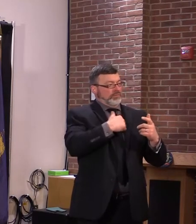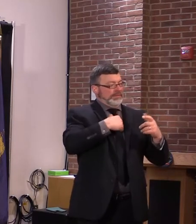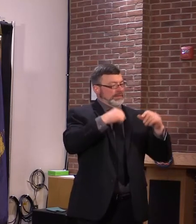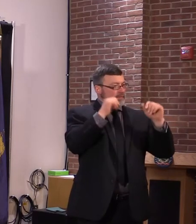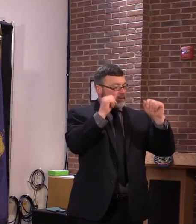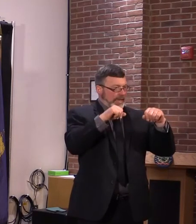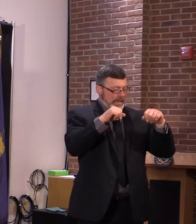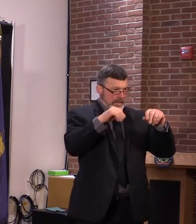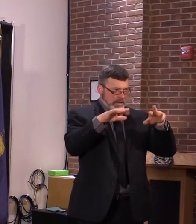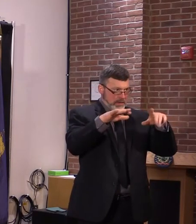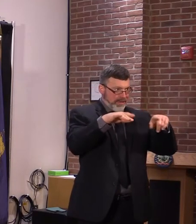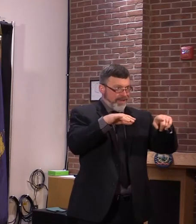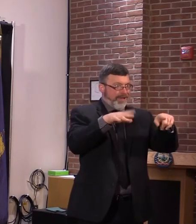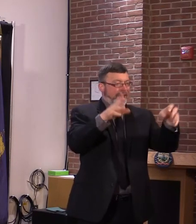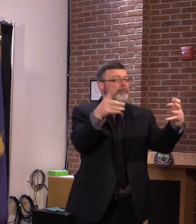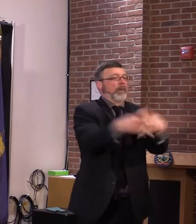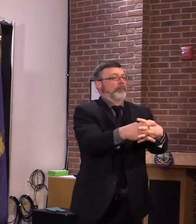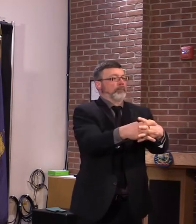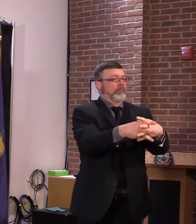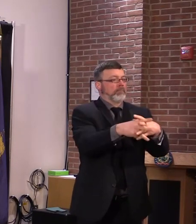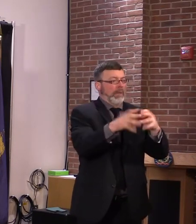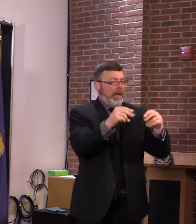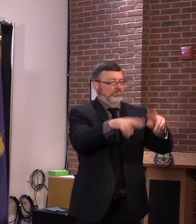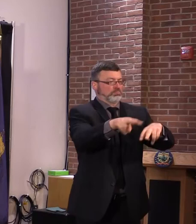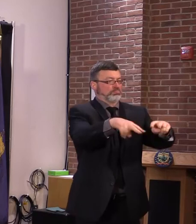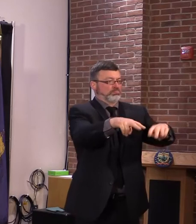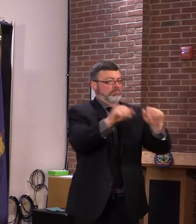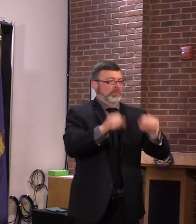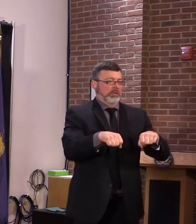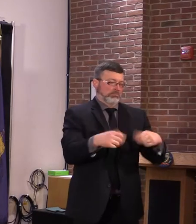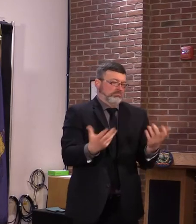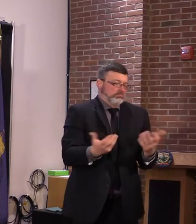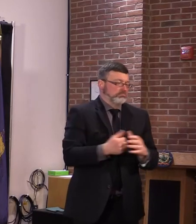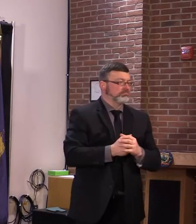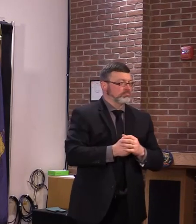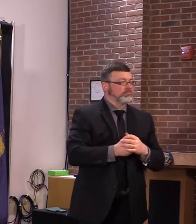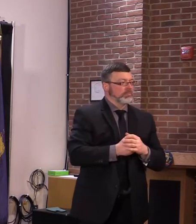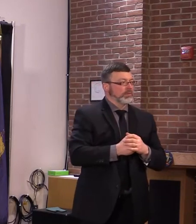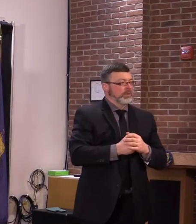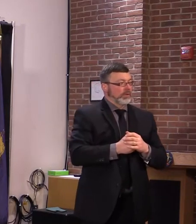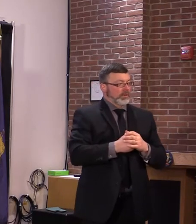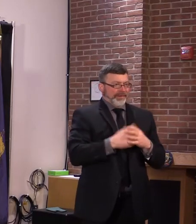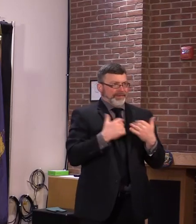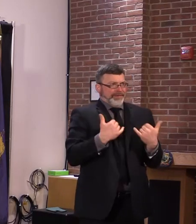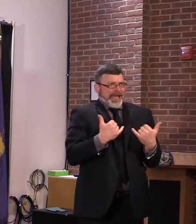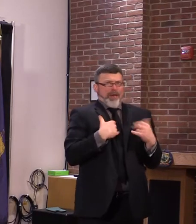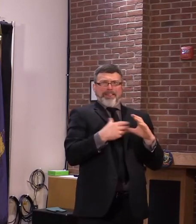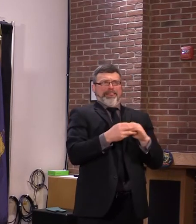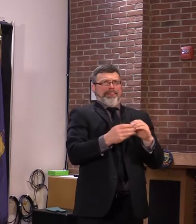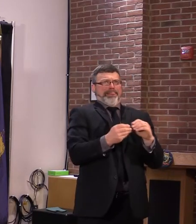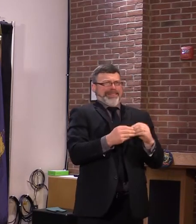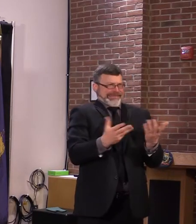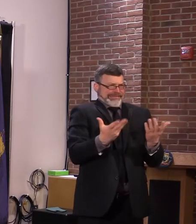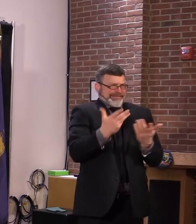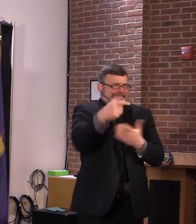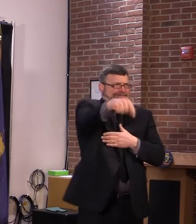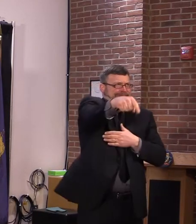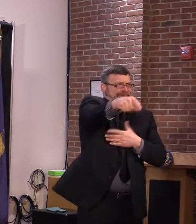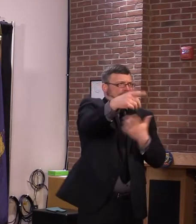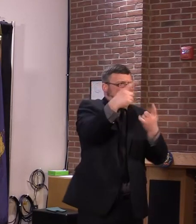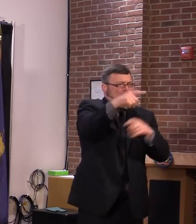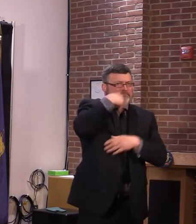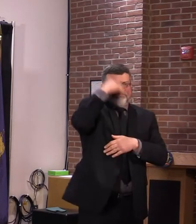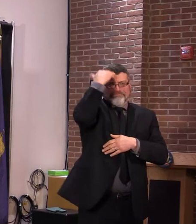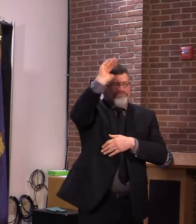But that's really challenging for me to expound upon at this point because we've got a ways to go to get there and we don't know